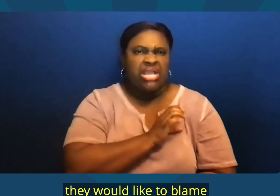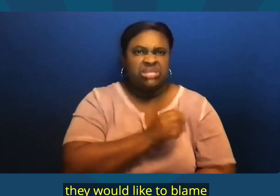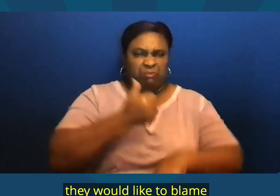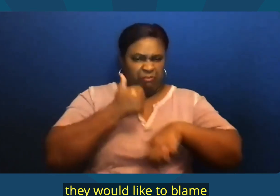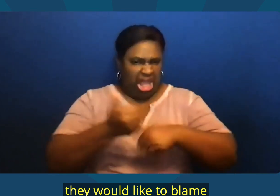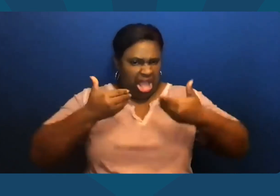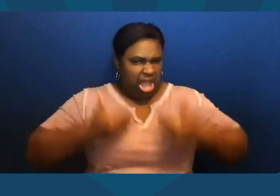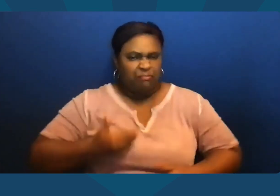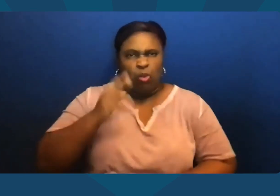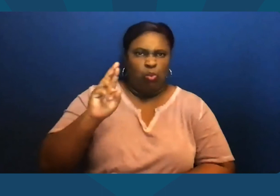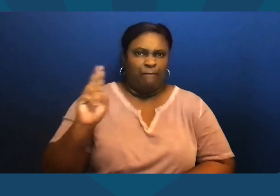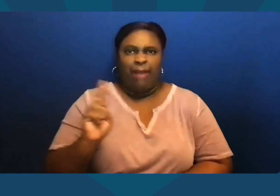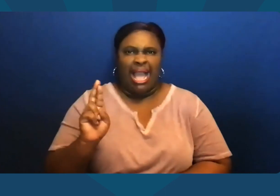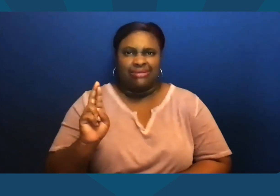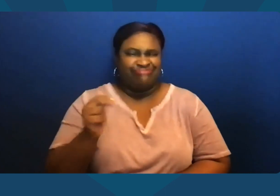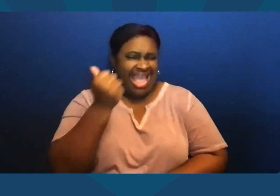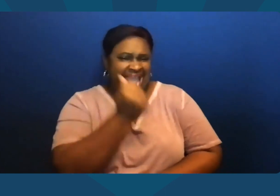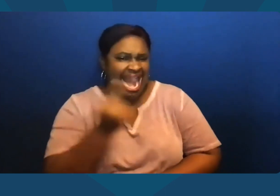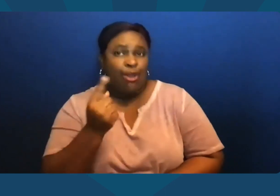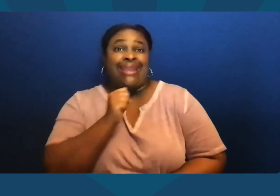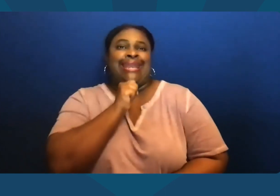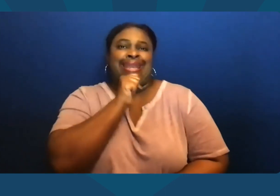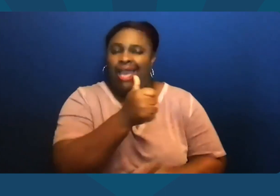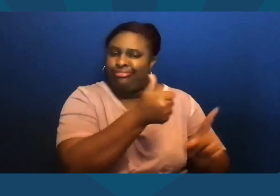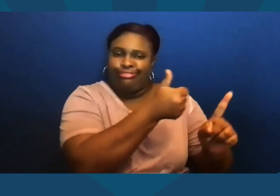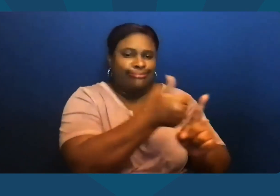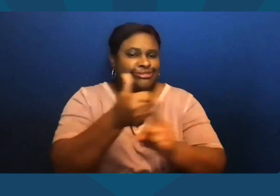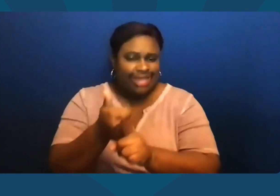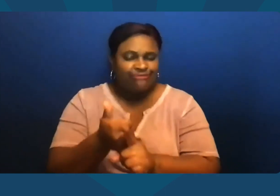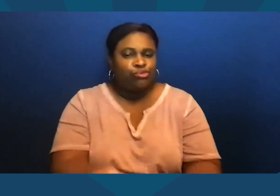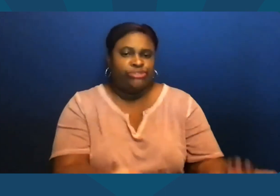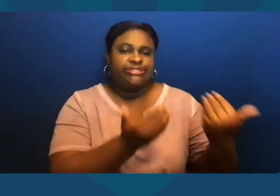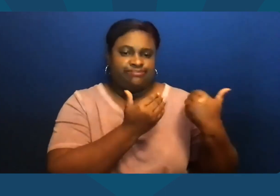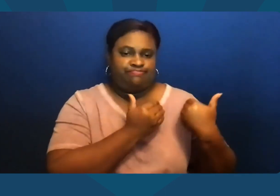Republicans, anyone but themselves.